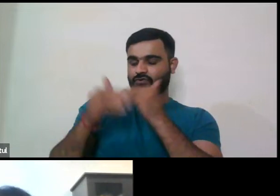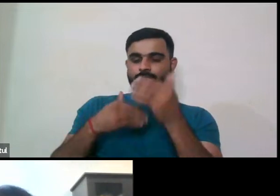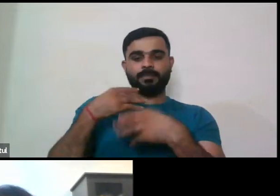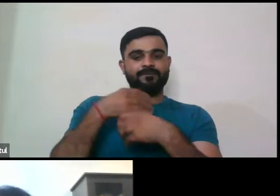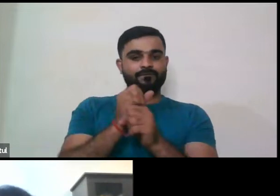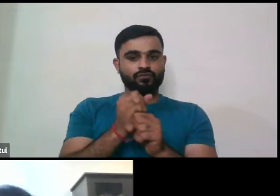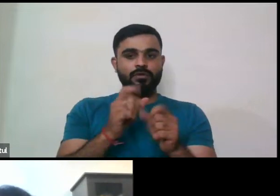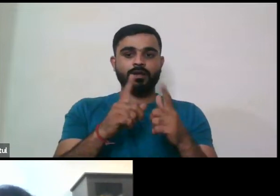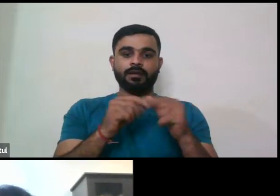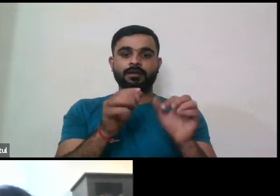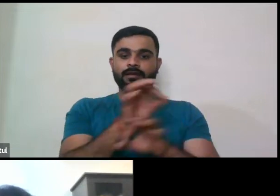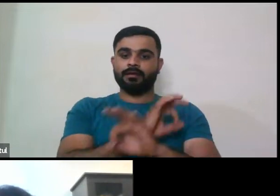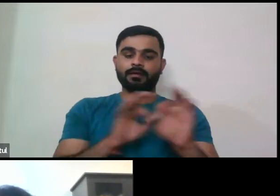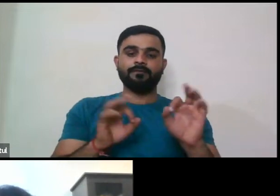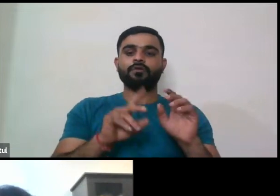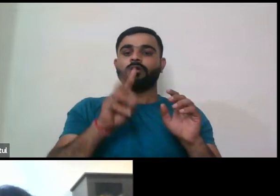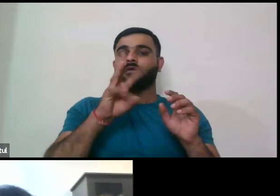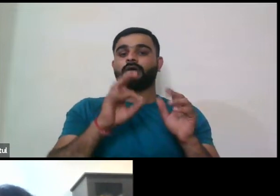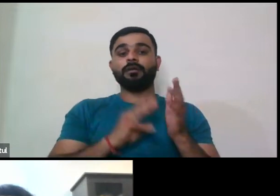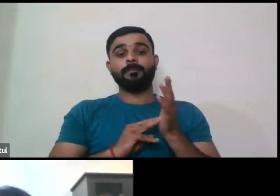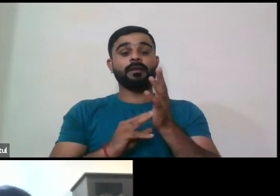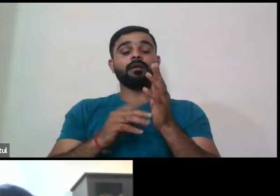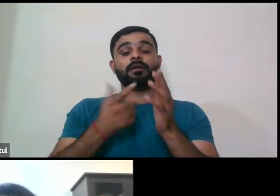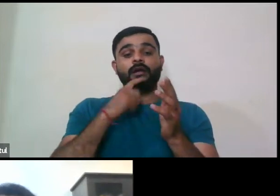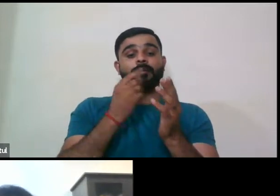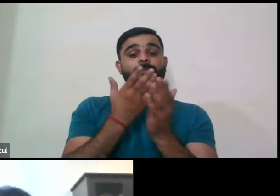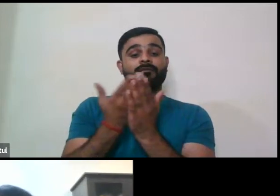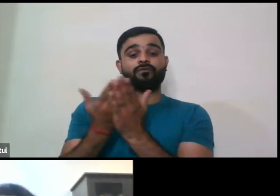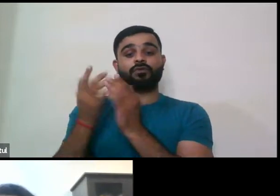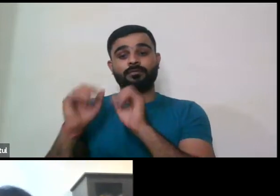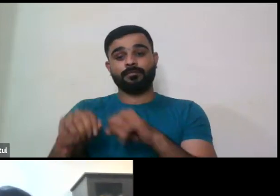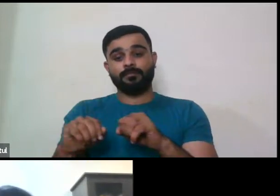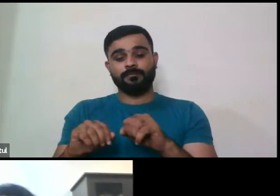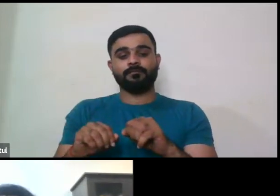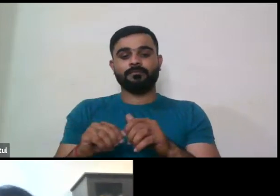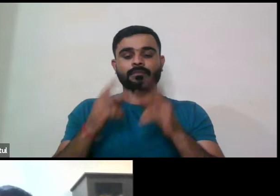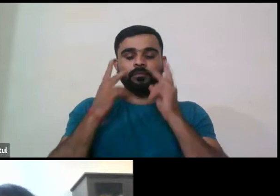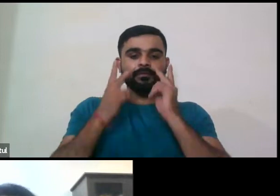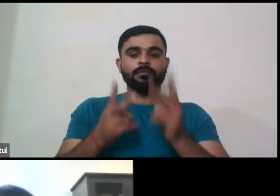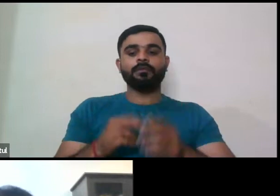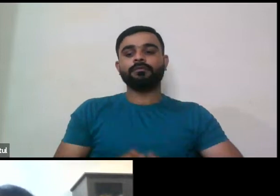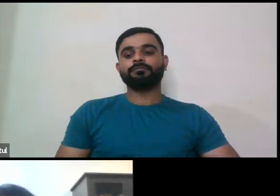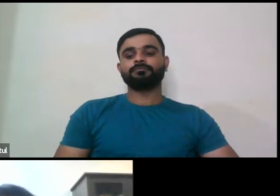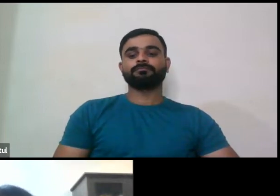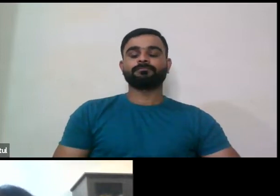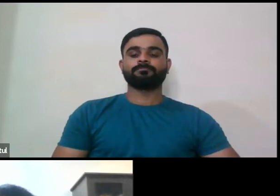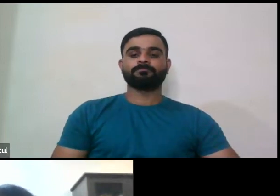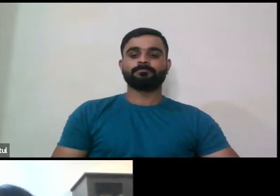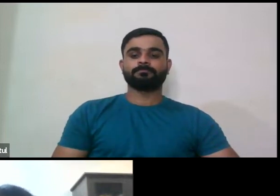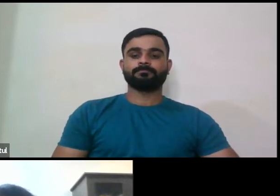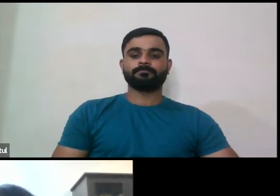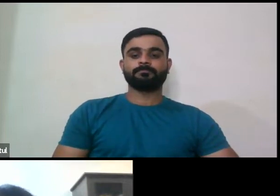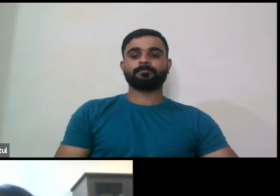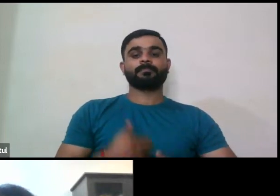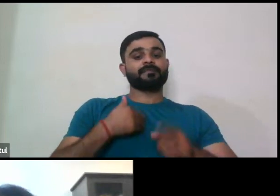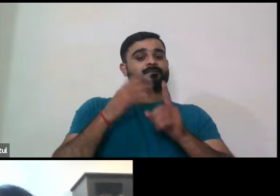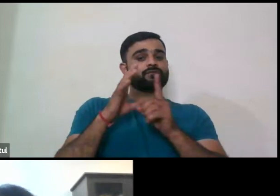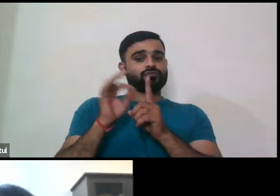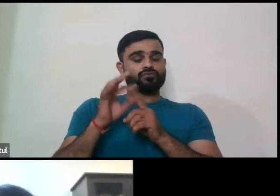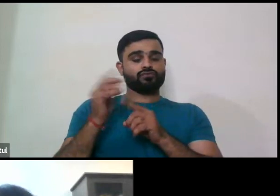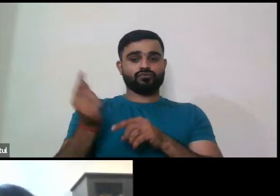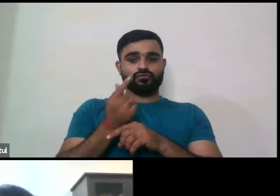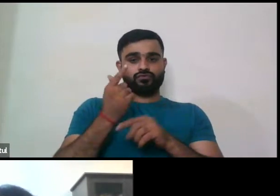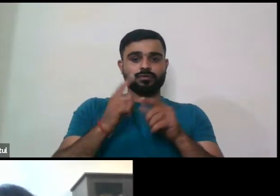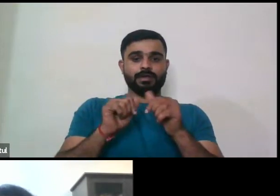Lab data set is about 80 million cases. So that's the kind of sort of volume that we're looking at. and we can do that using tools